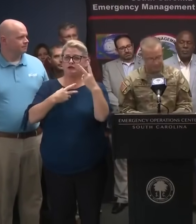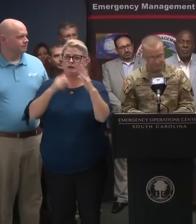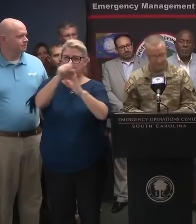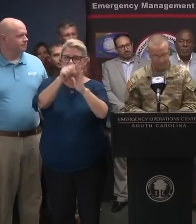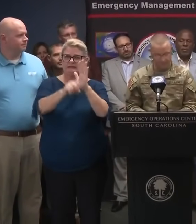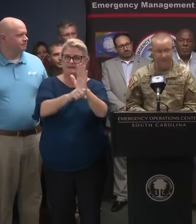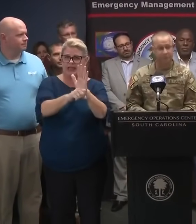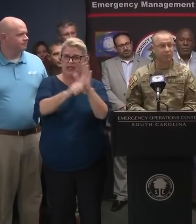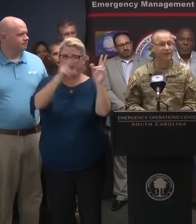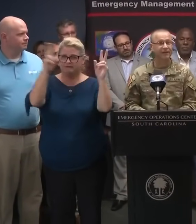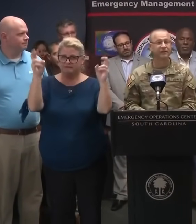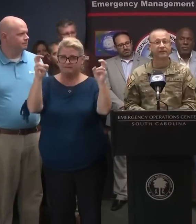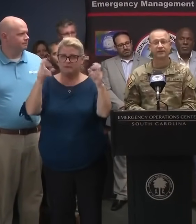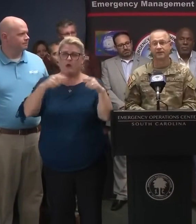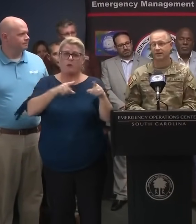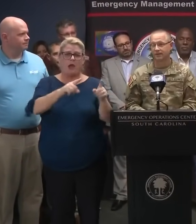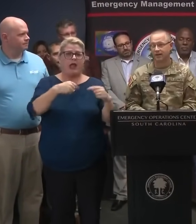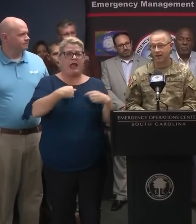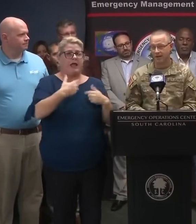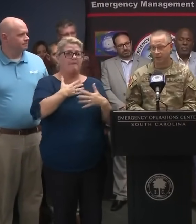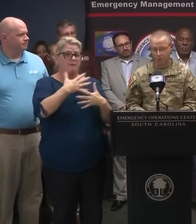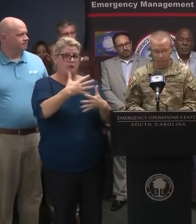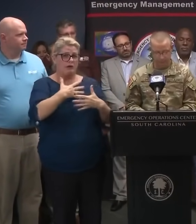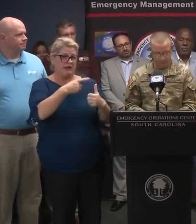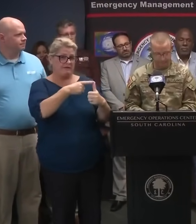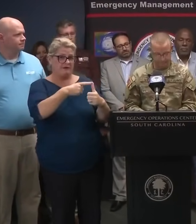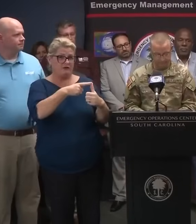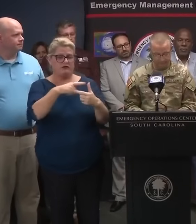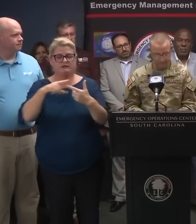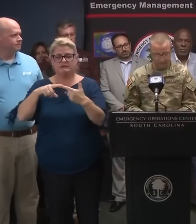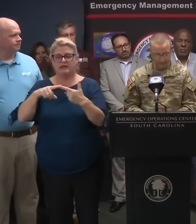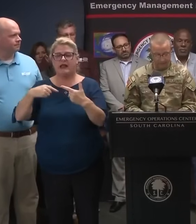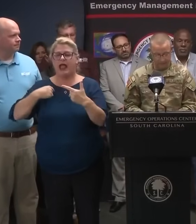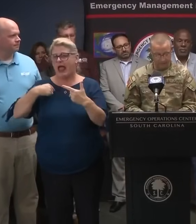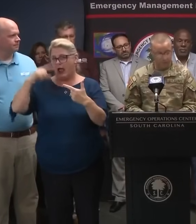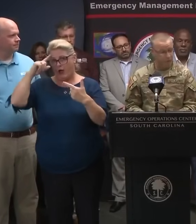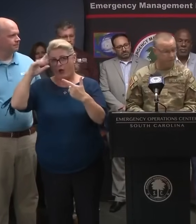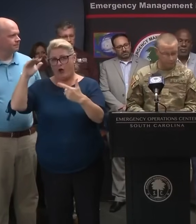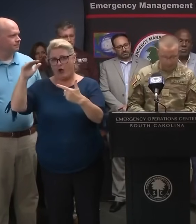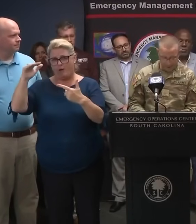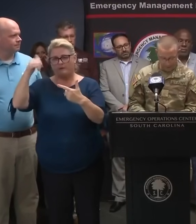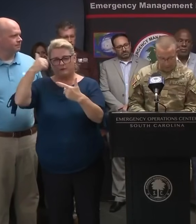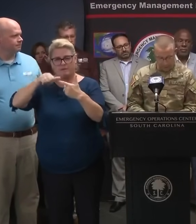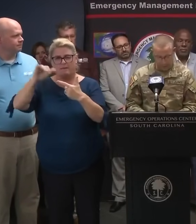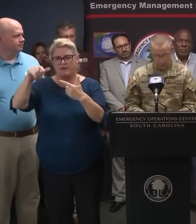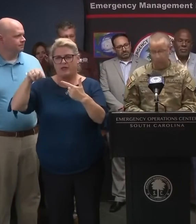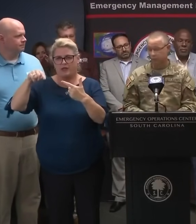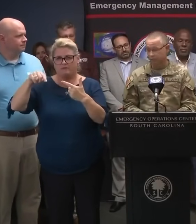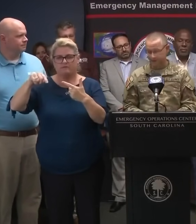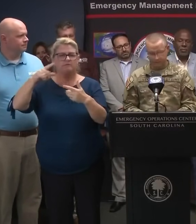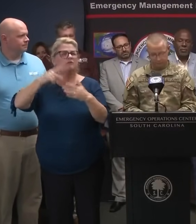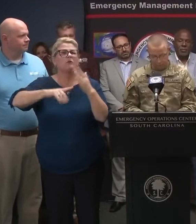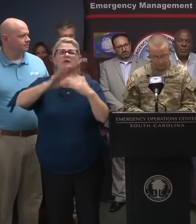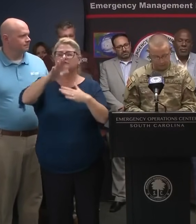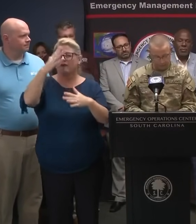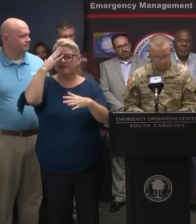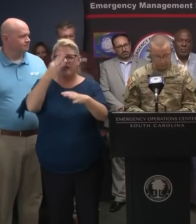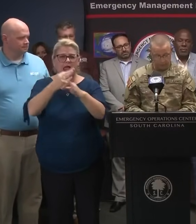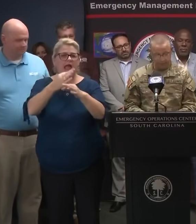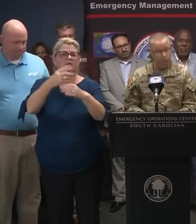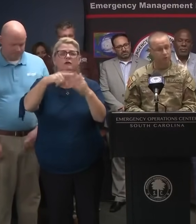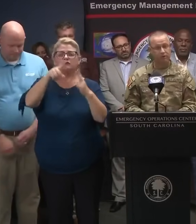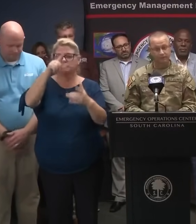mottos. While I breathe, I hope. So whatever your background or your faith